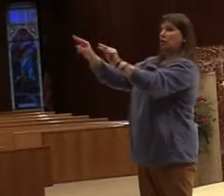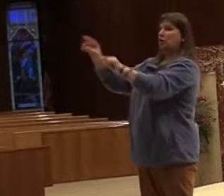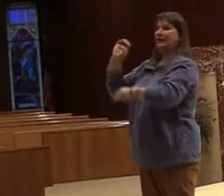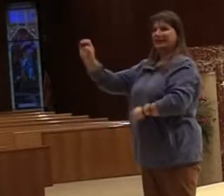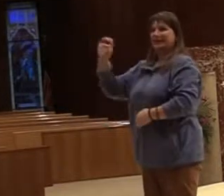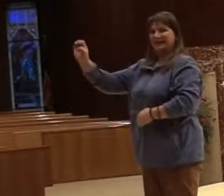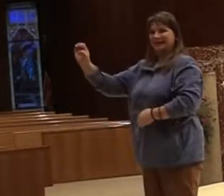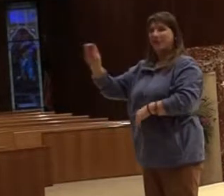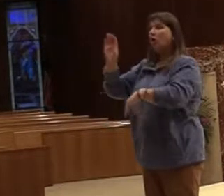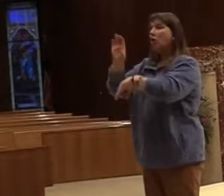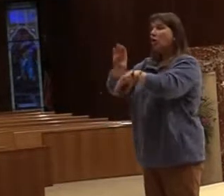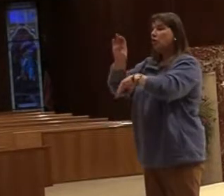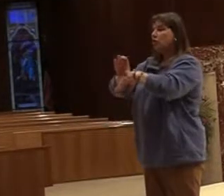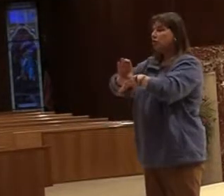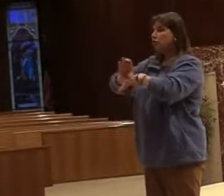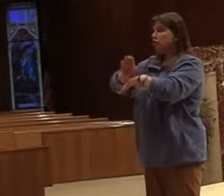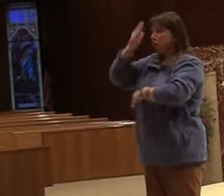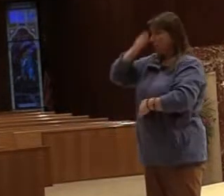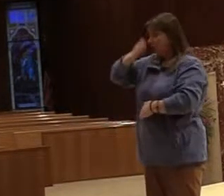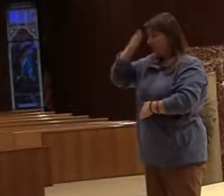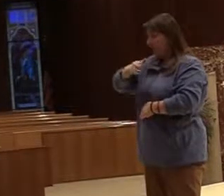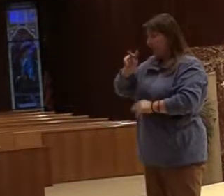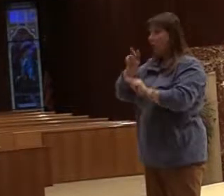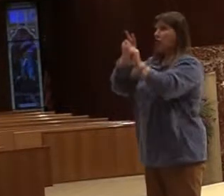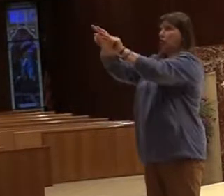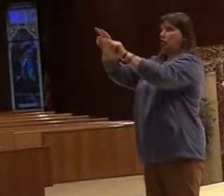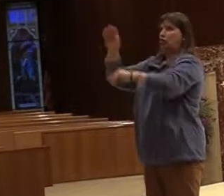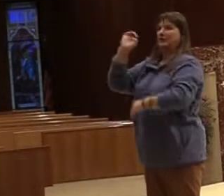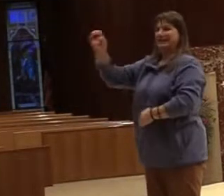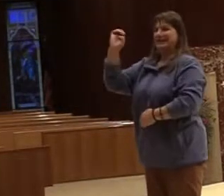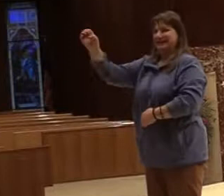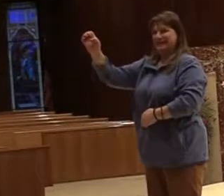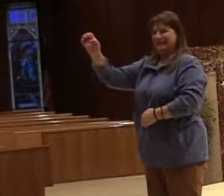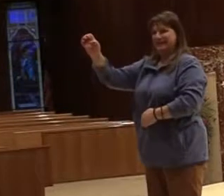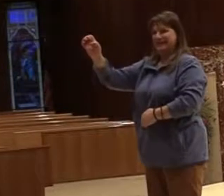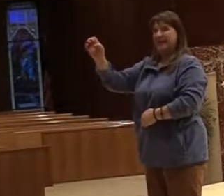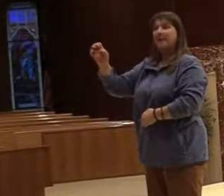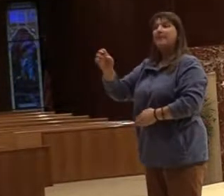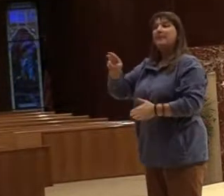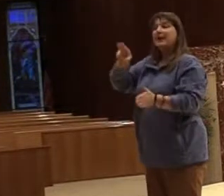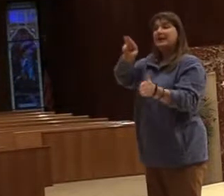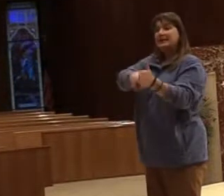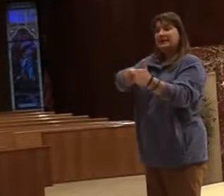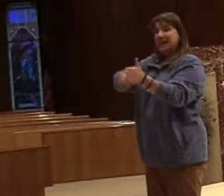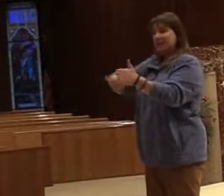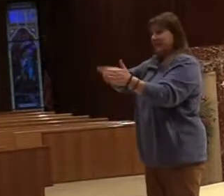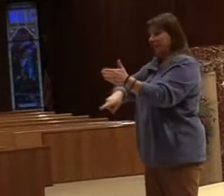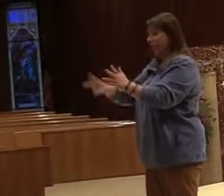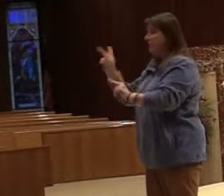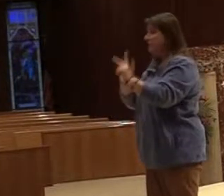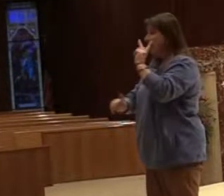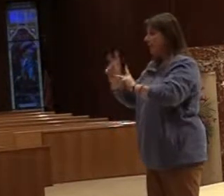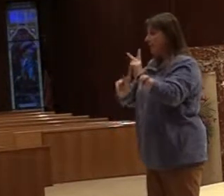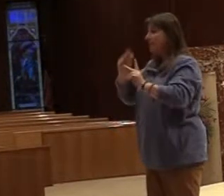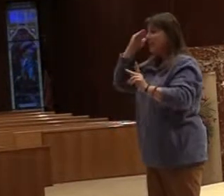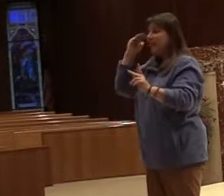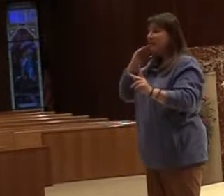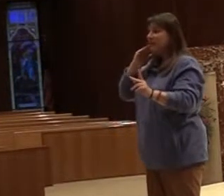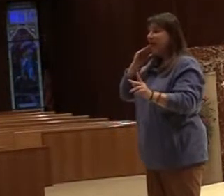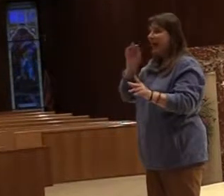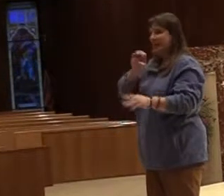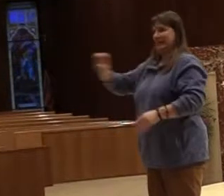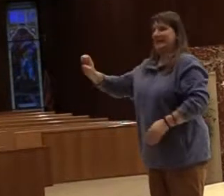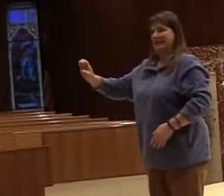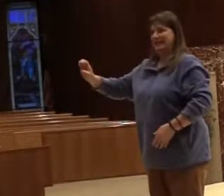built facing the east. In cemeteries, people were always burying their heads facing east towards the rising sun, because